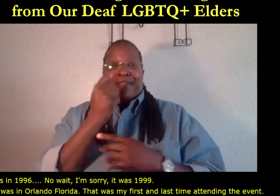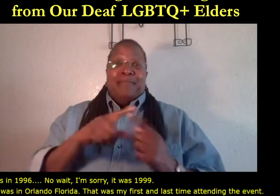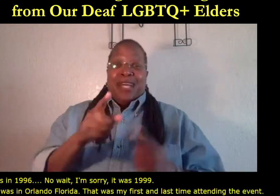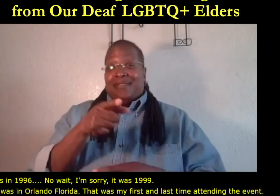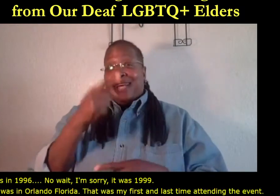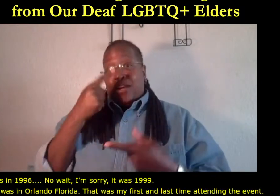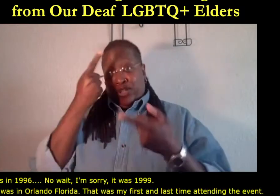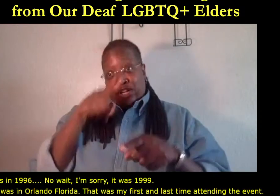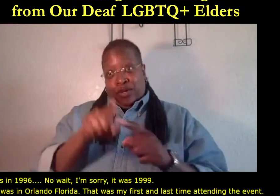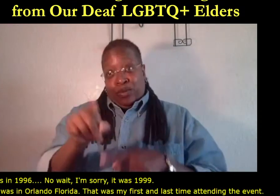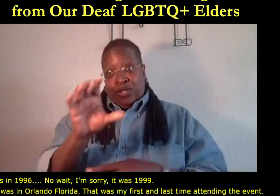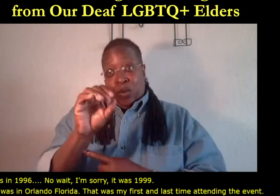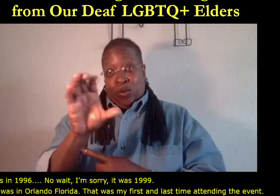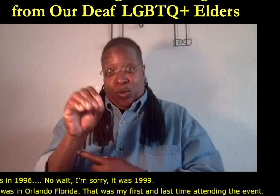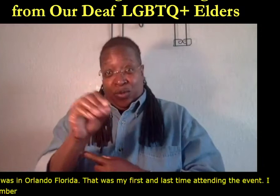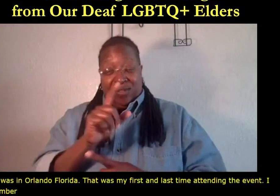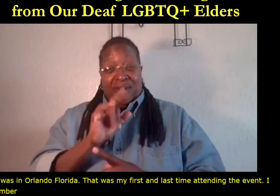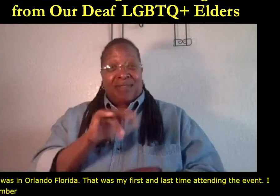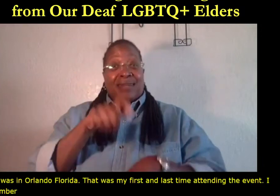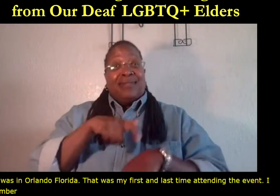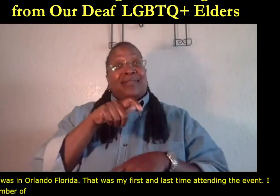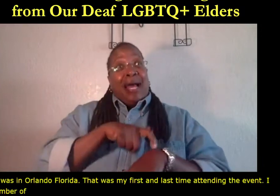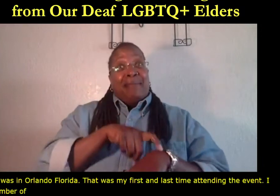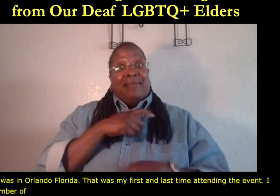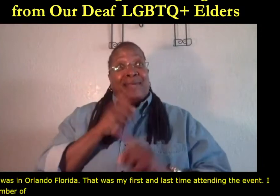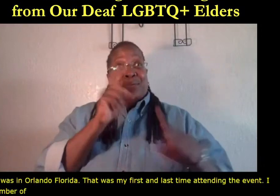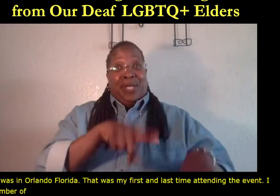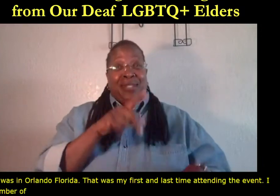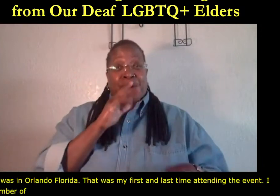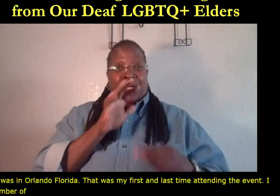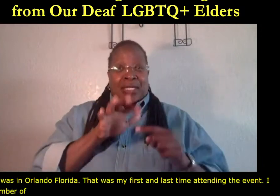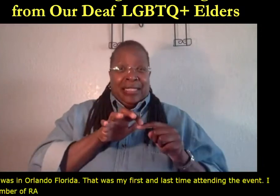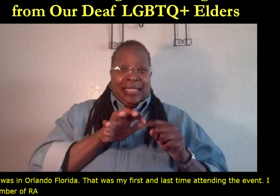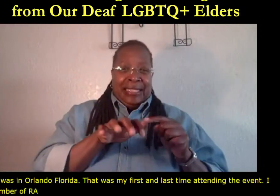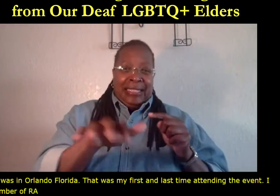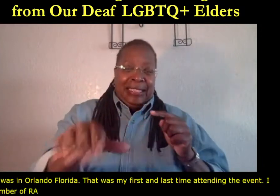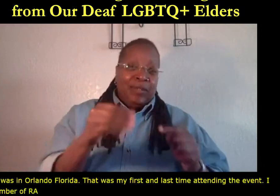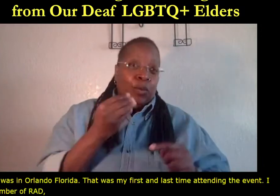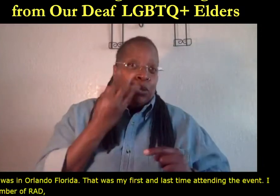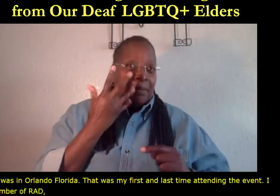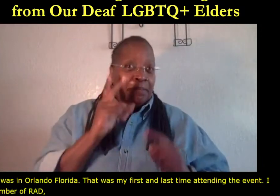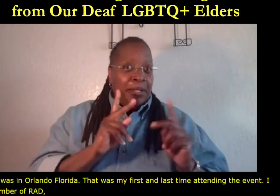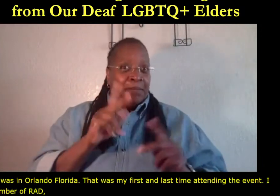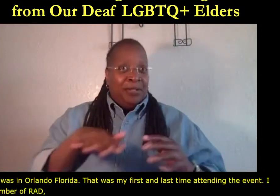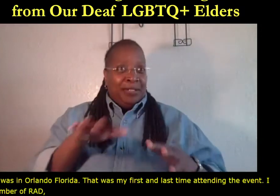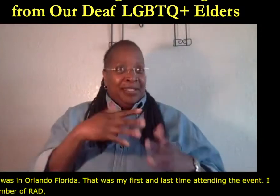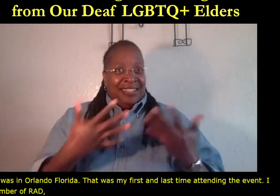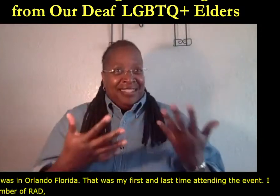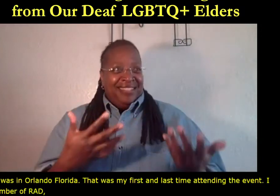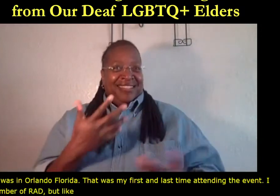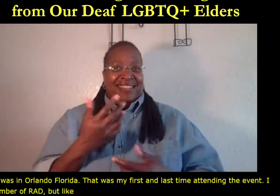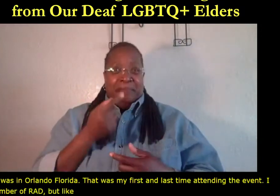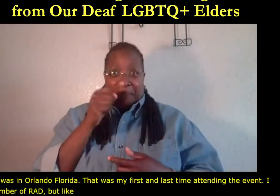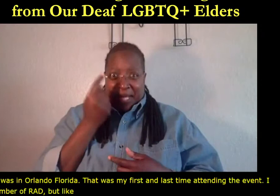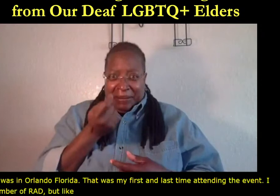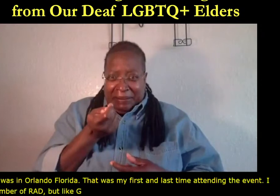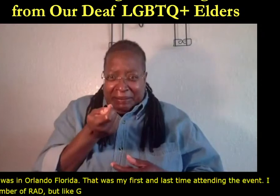disbanded um hopefully it'll be resurrected and i agree with coco that i went that one time and it was a sea of white people